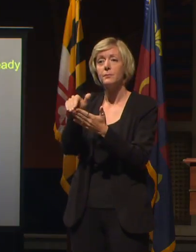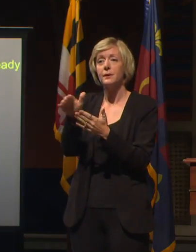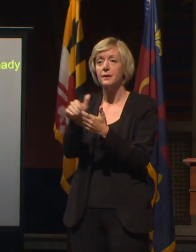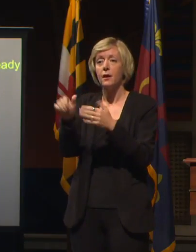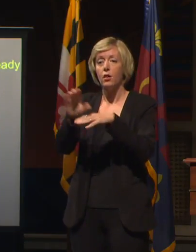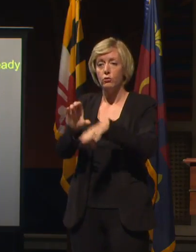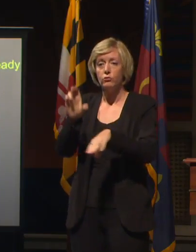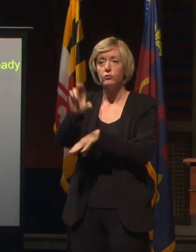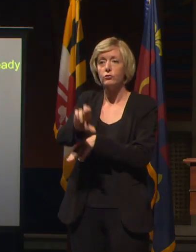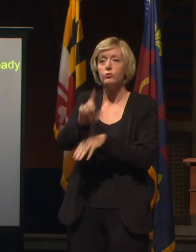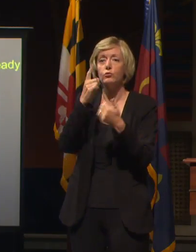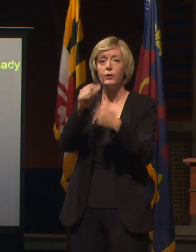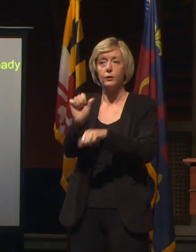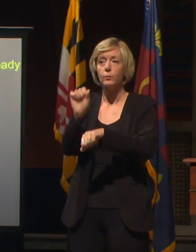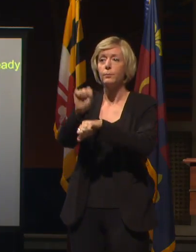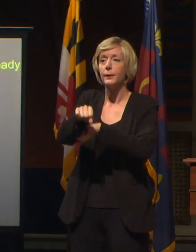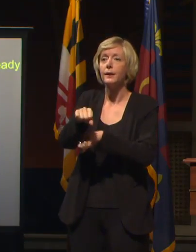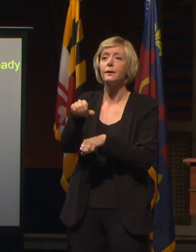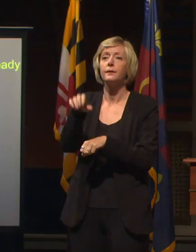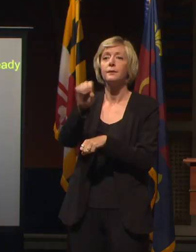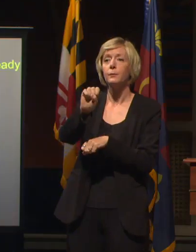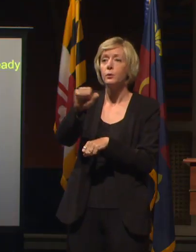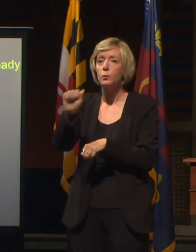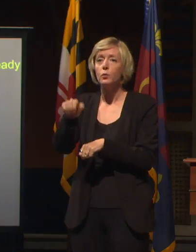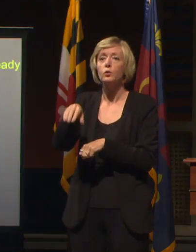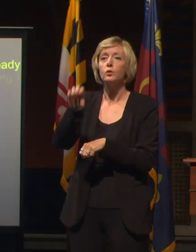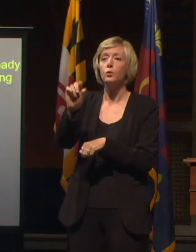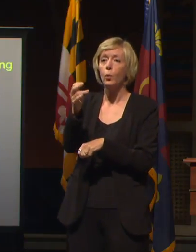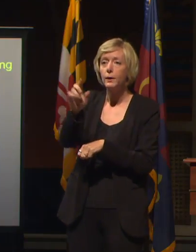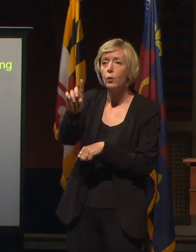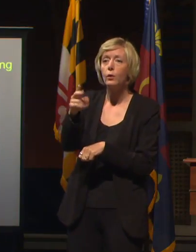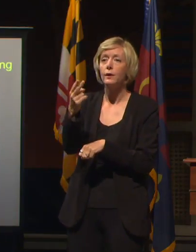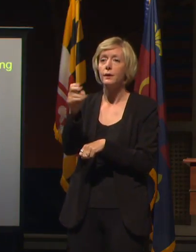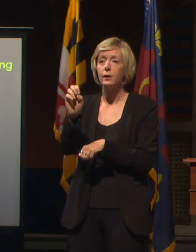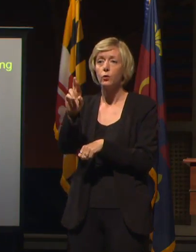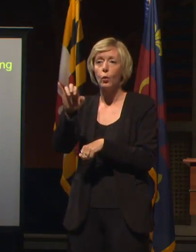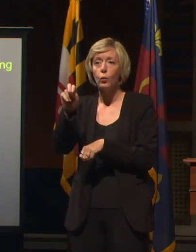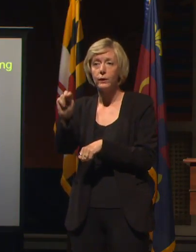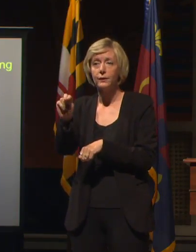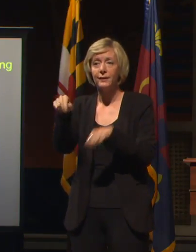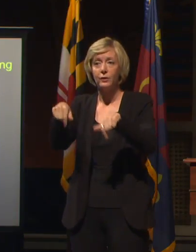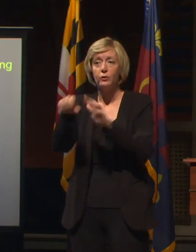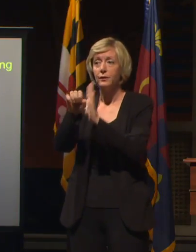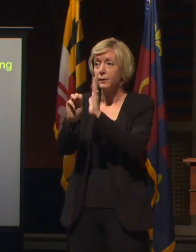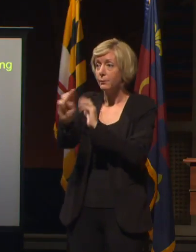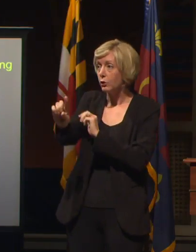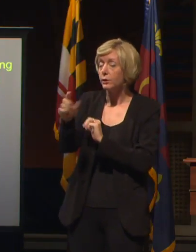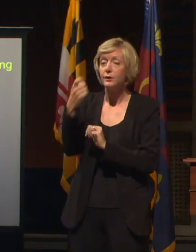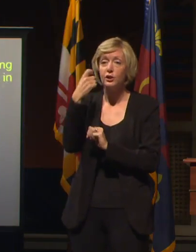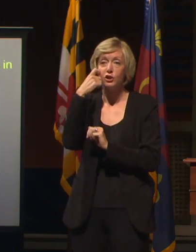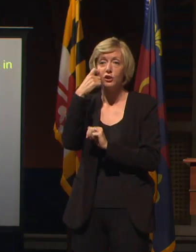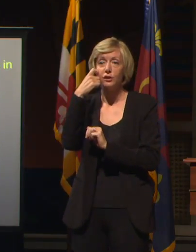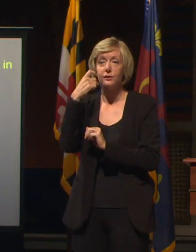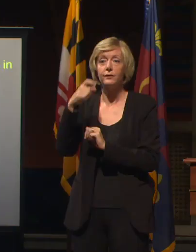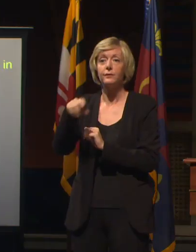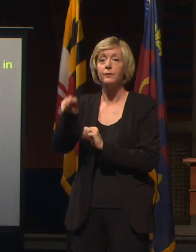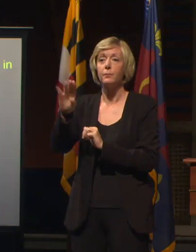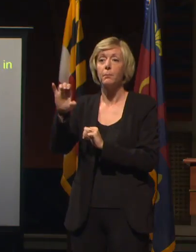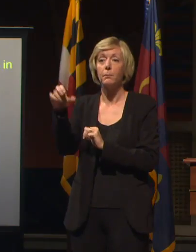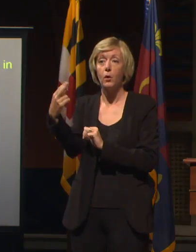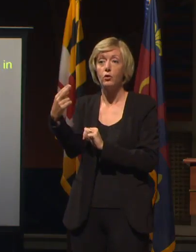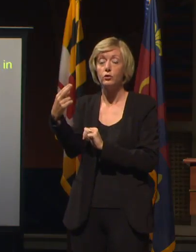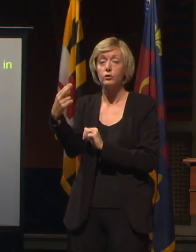fighting the heroin and opioid and substance abuse issues in this state. In March of 2017,